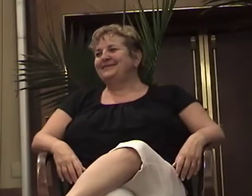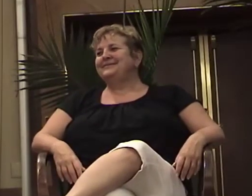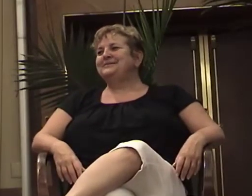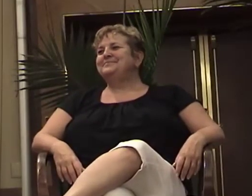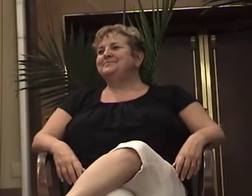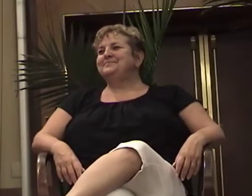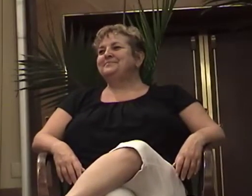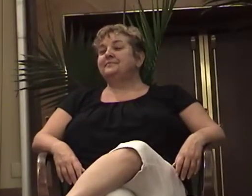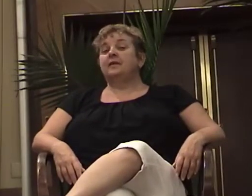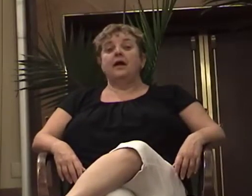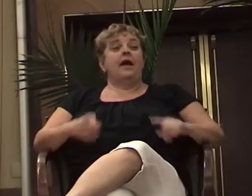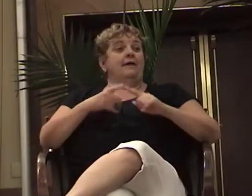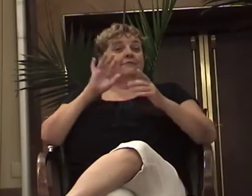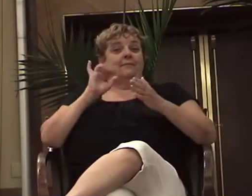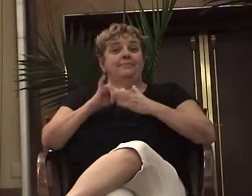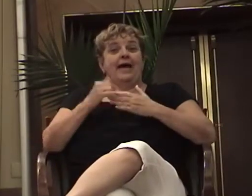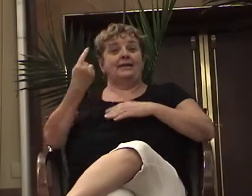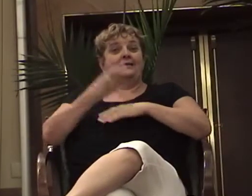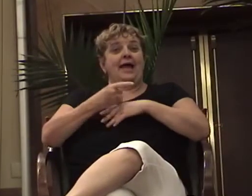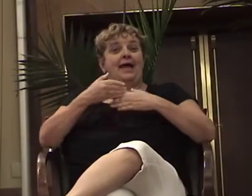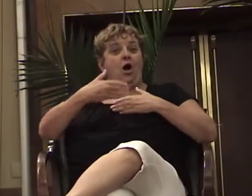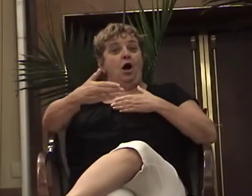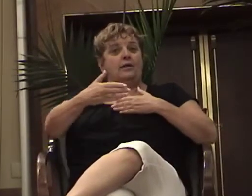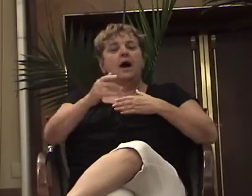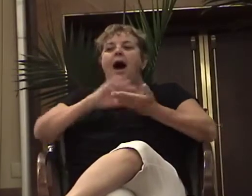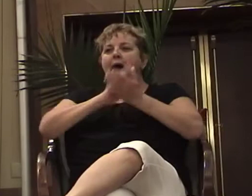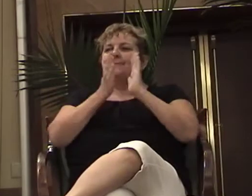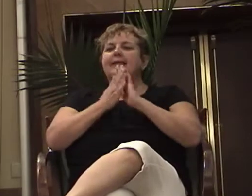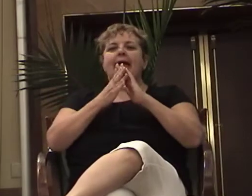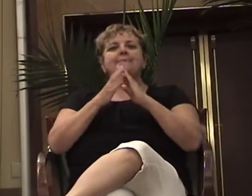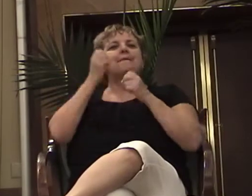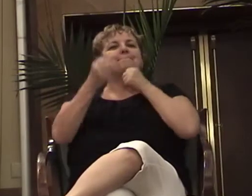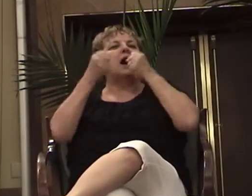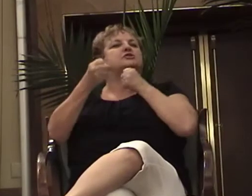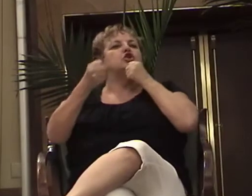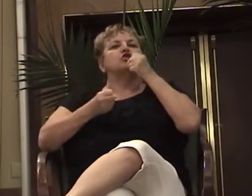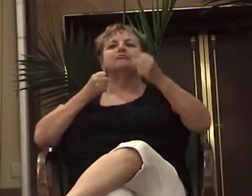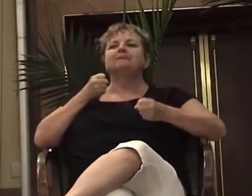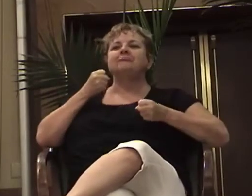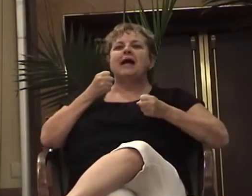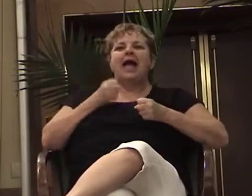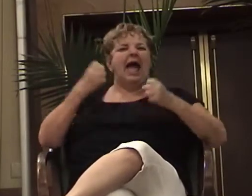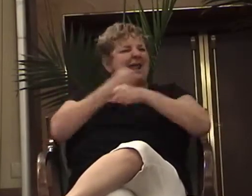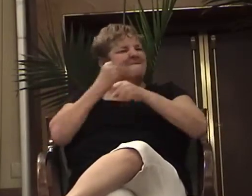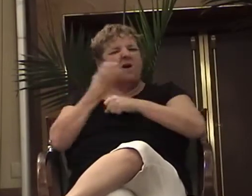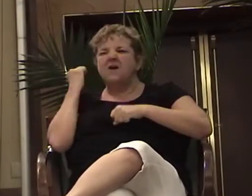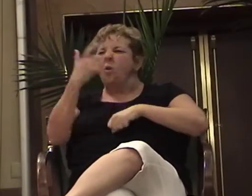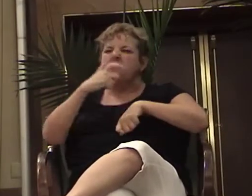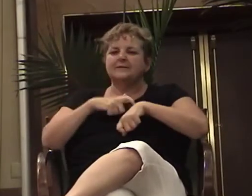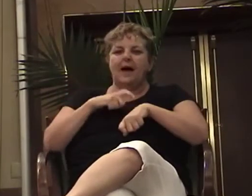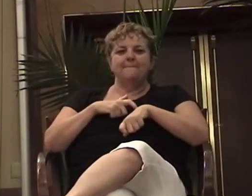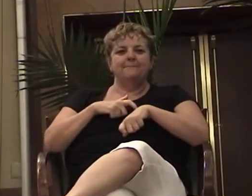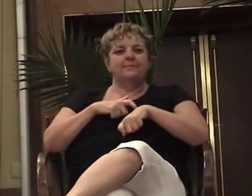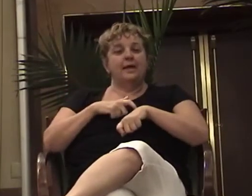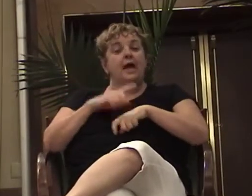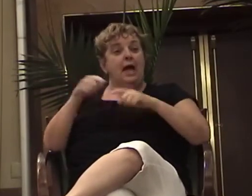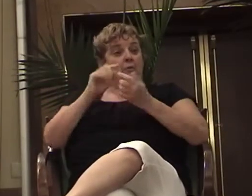And so from that point on, I became a boxer. I fought every opportunity I got. When I got sober in Alcoholics Anonymous